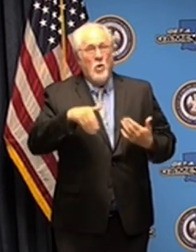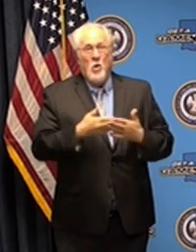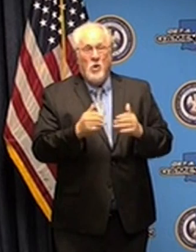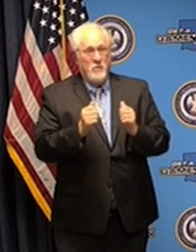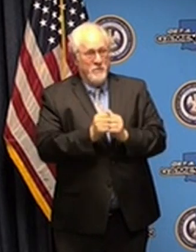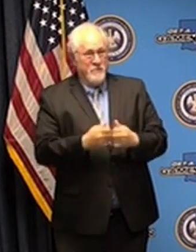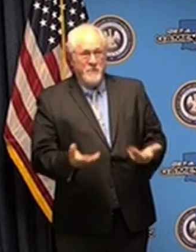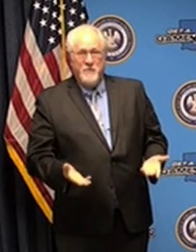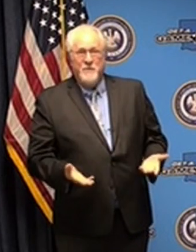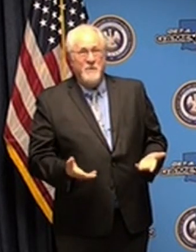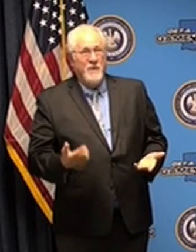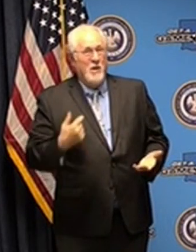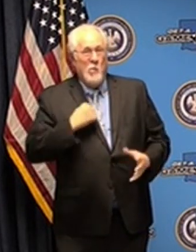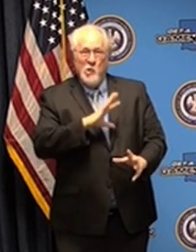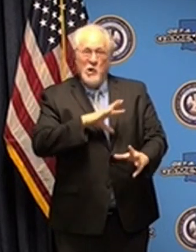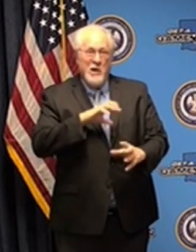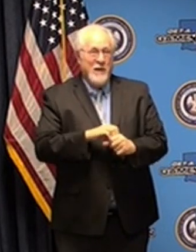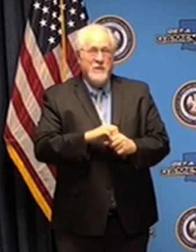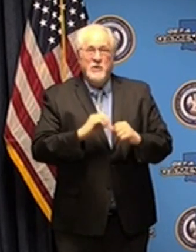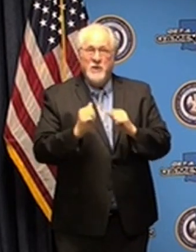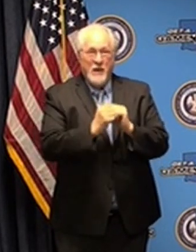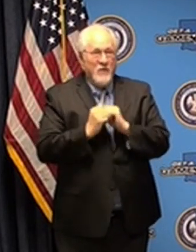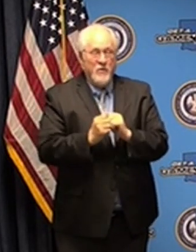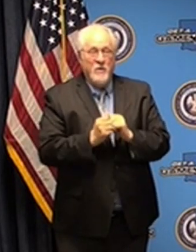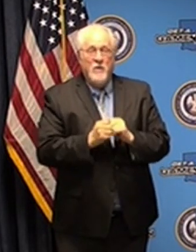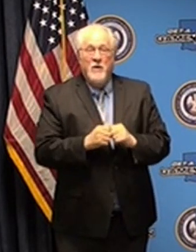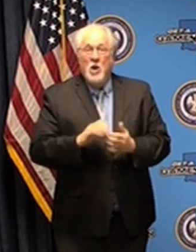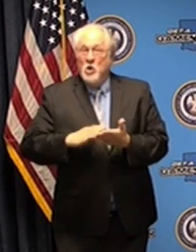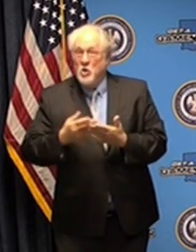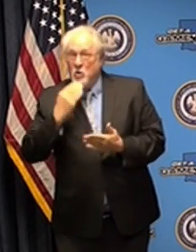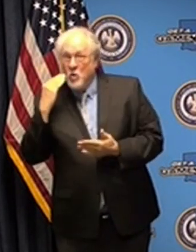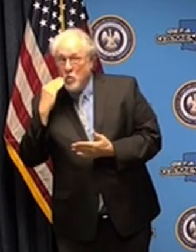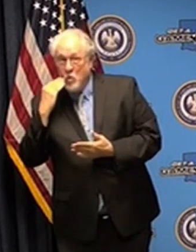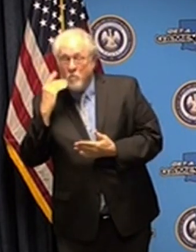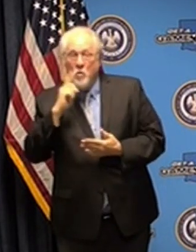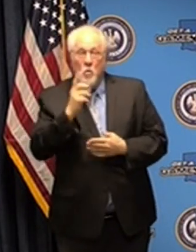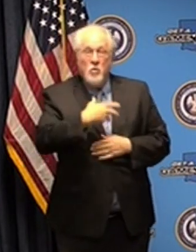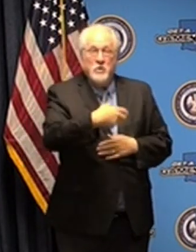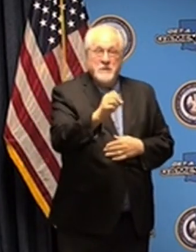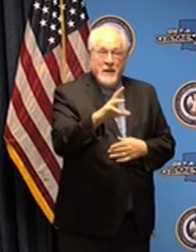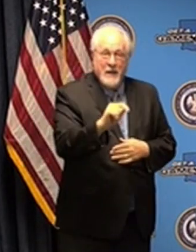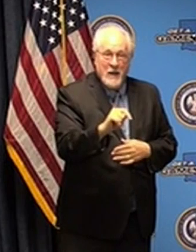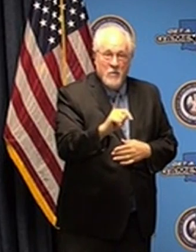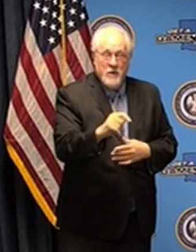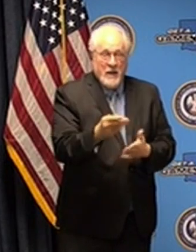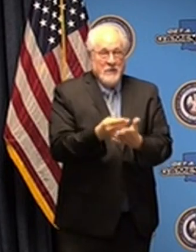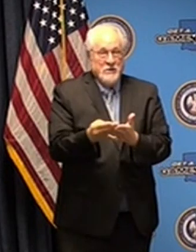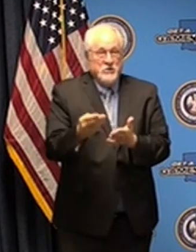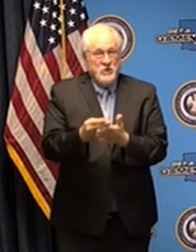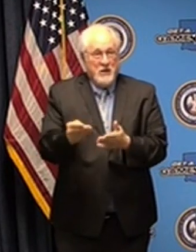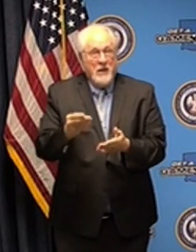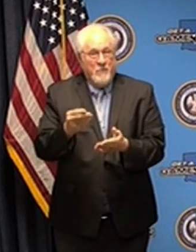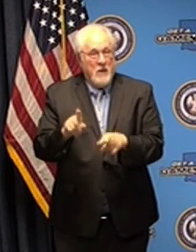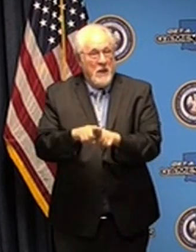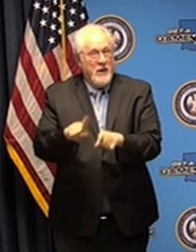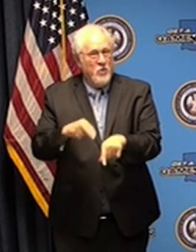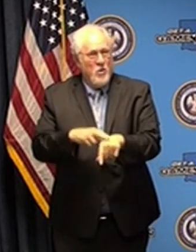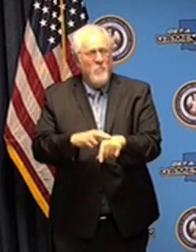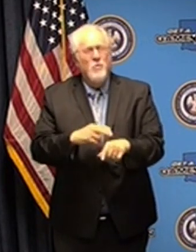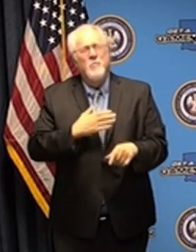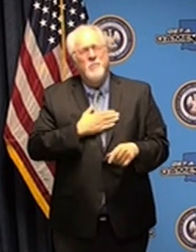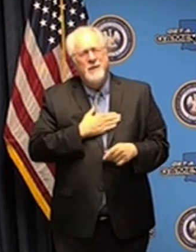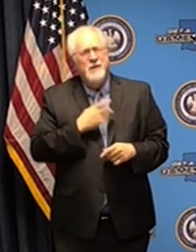this together. We are all in this together. Cook at home, order takeout. Shop at your grocery store as you normally would,